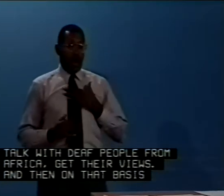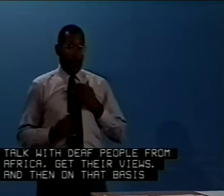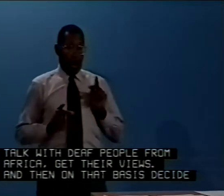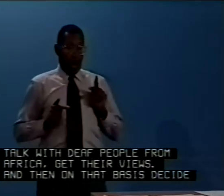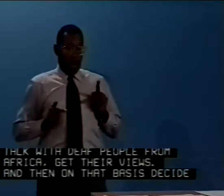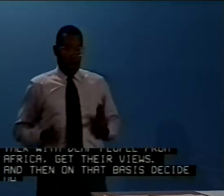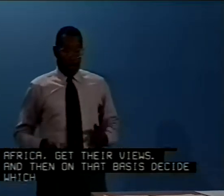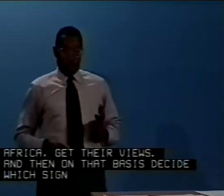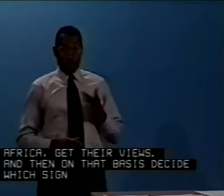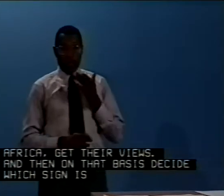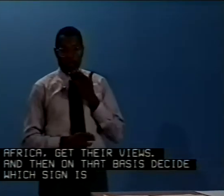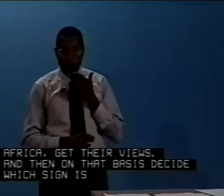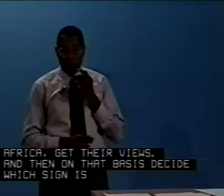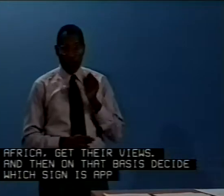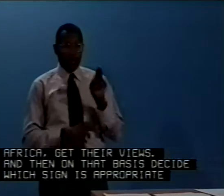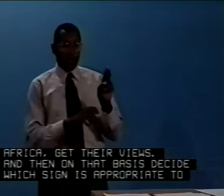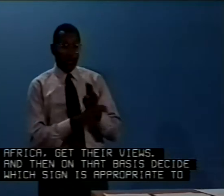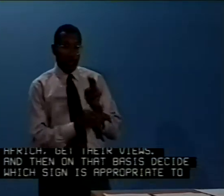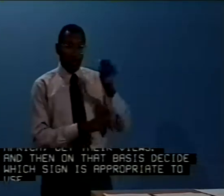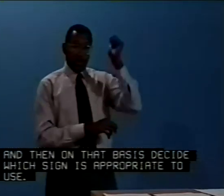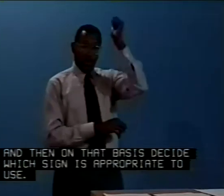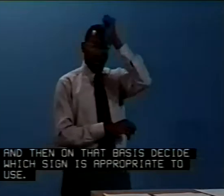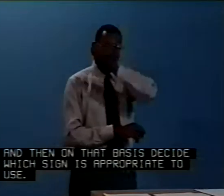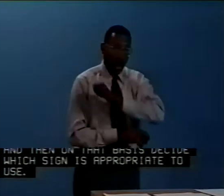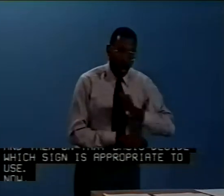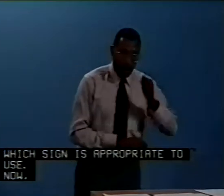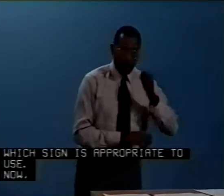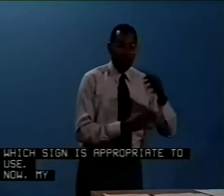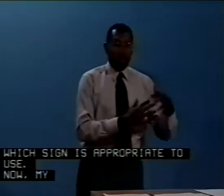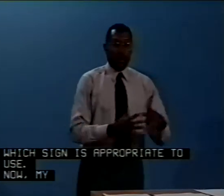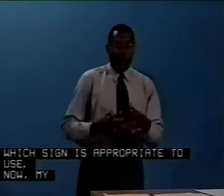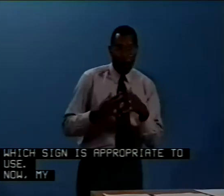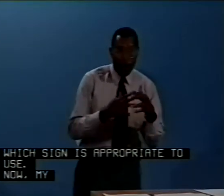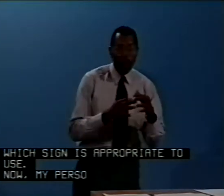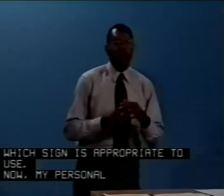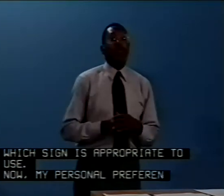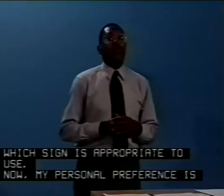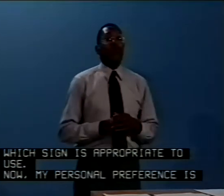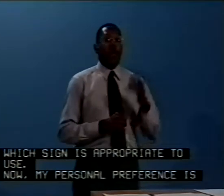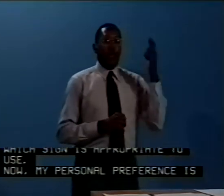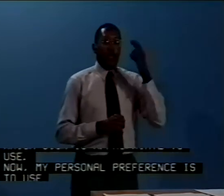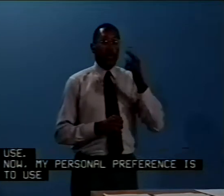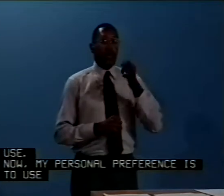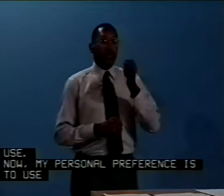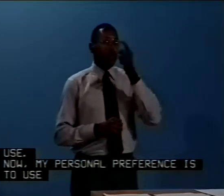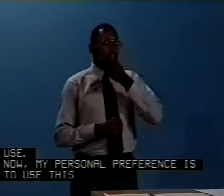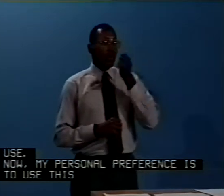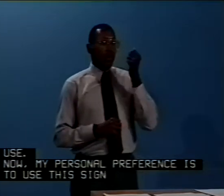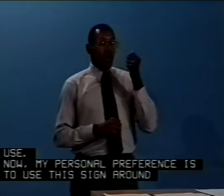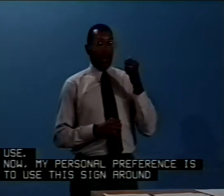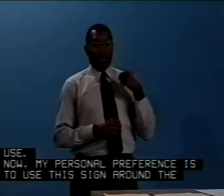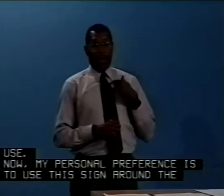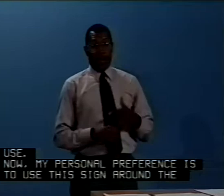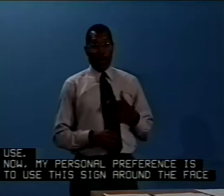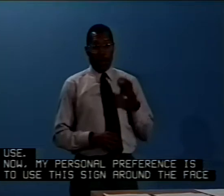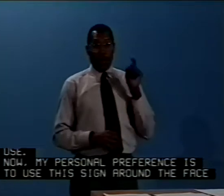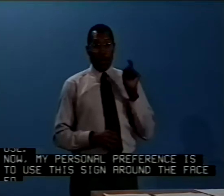use. Now, my personal preference is to use this sign around the face for African American, and that's simply